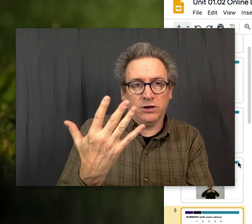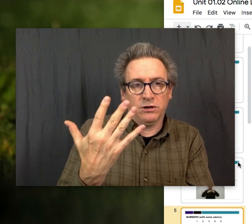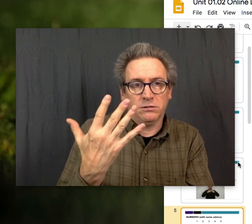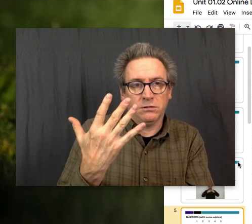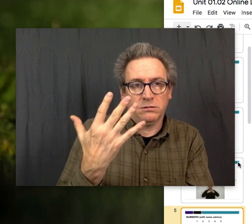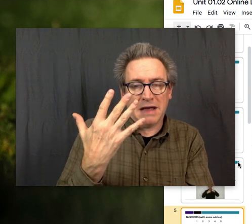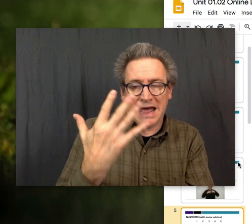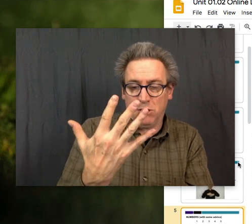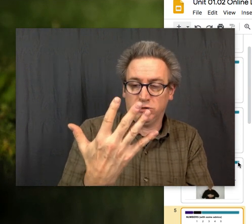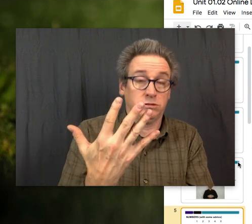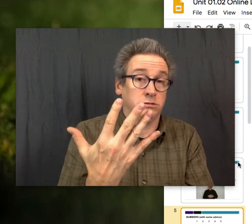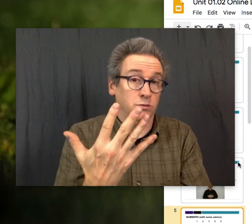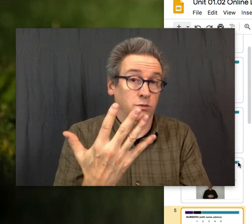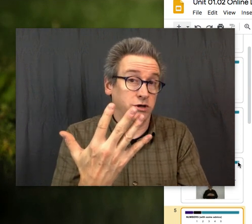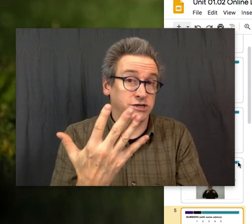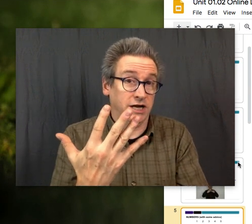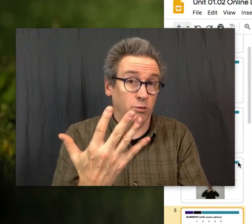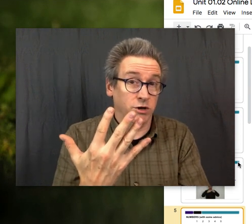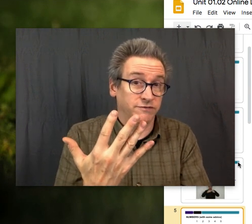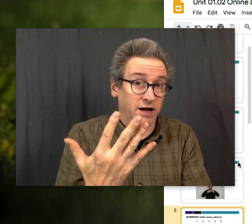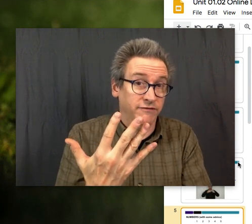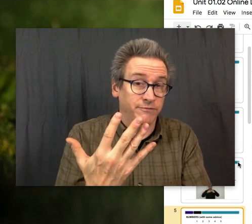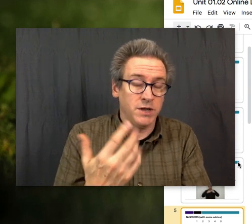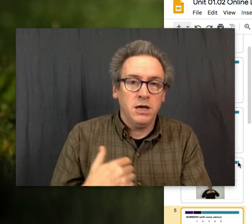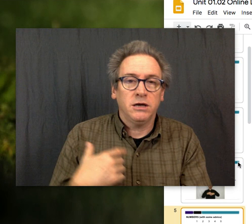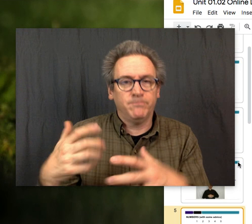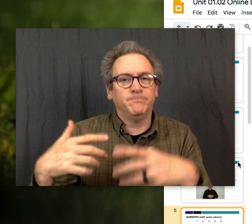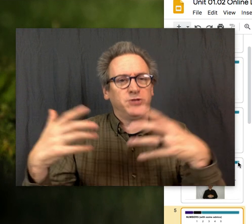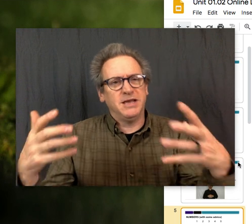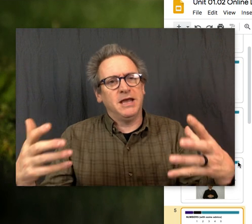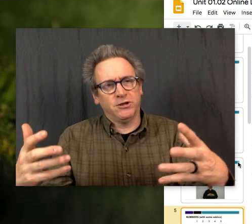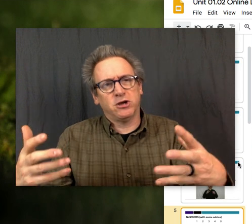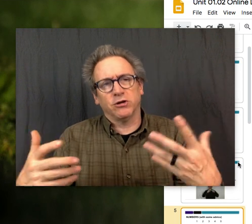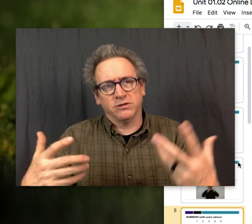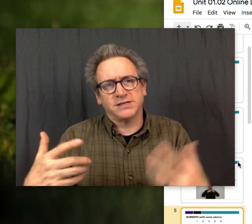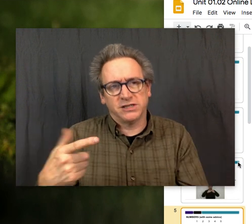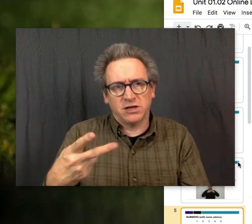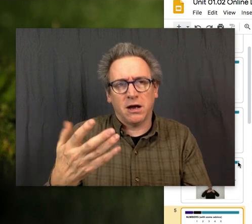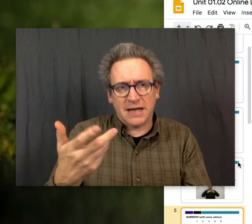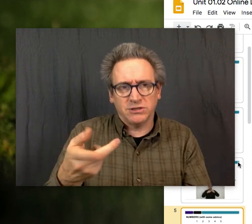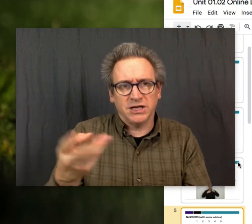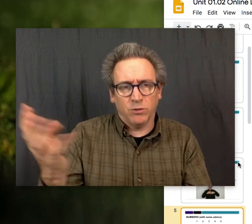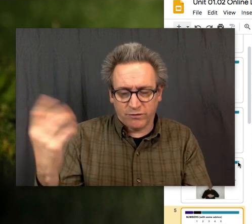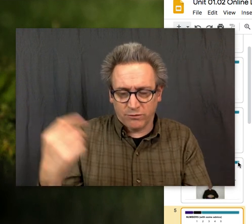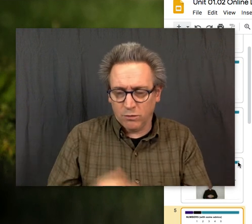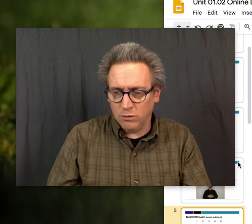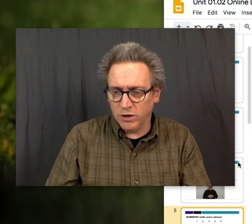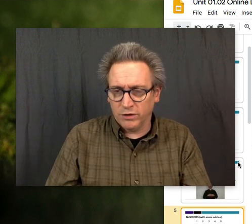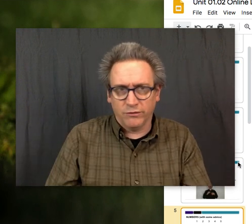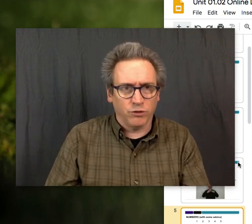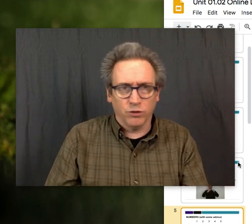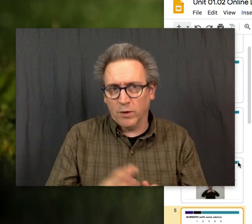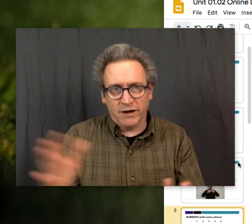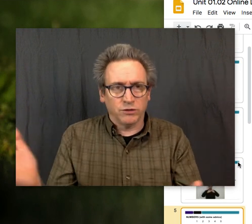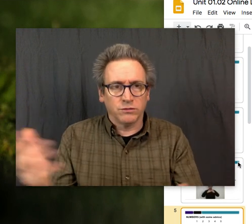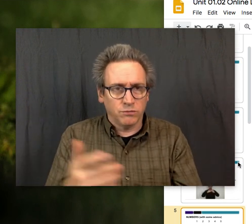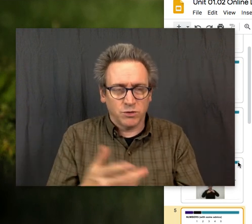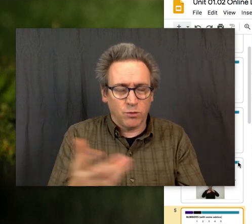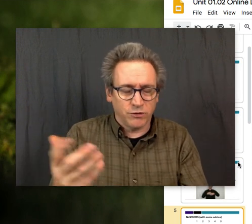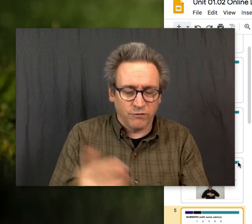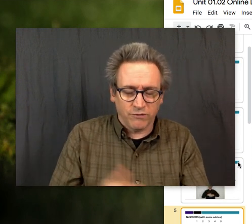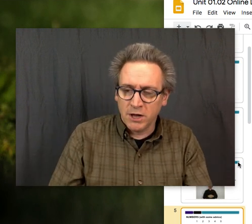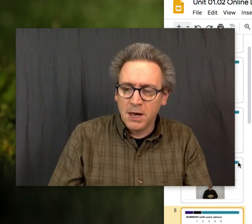hand out when you're signing 1 to 5. In the cardinal sense, counting one through whatever.